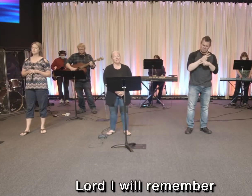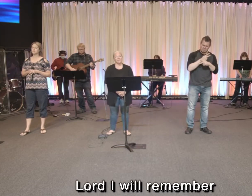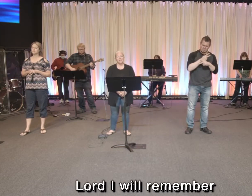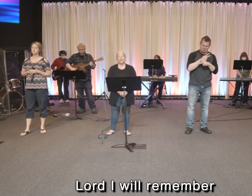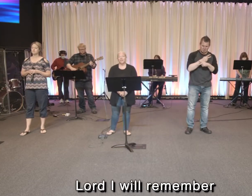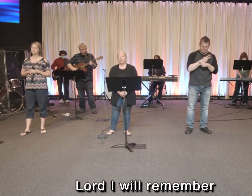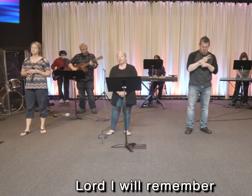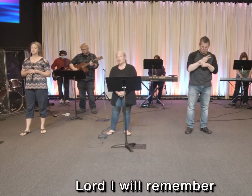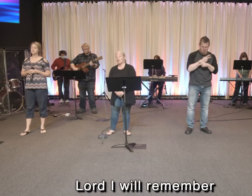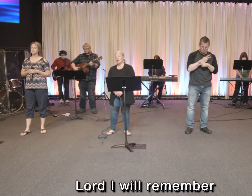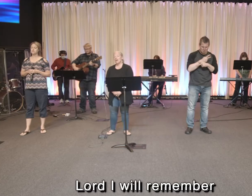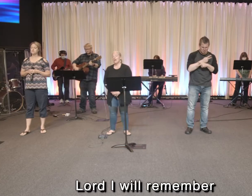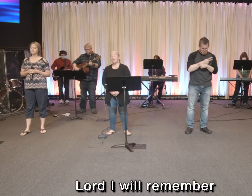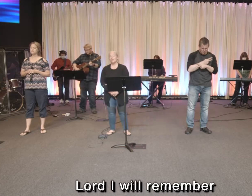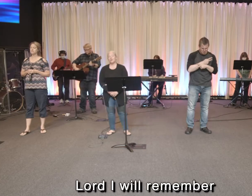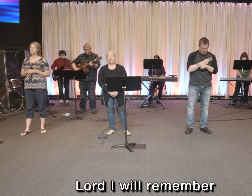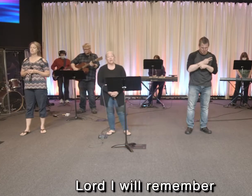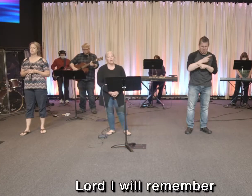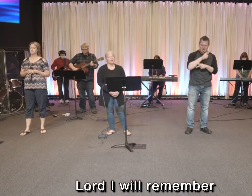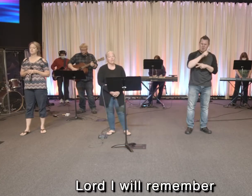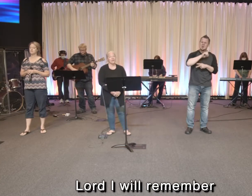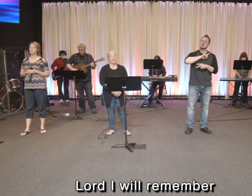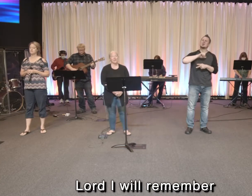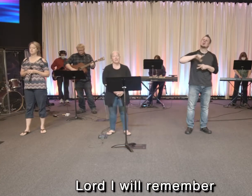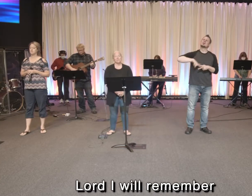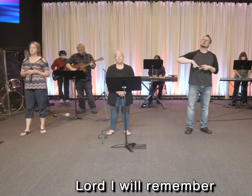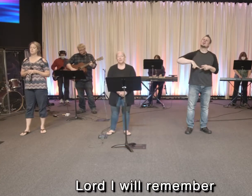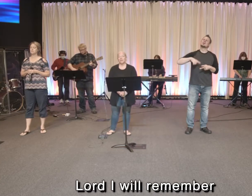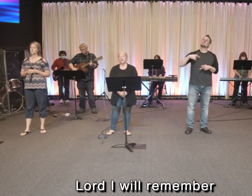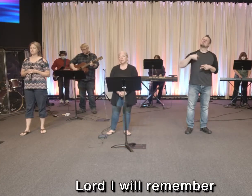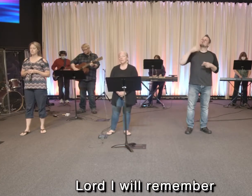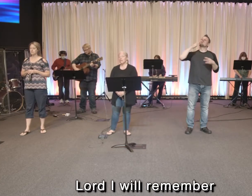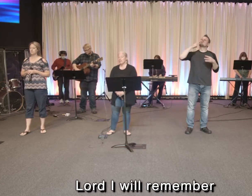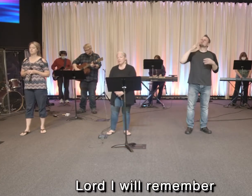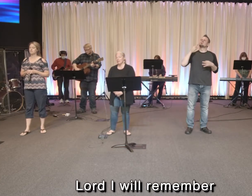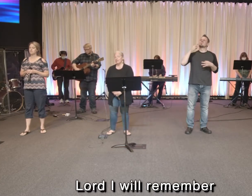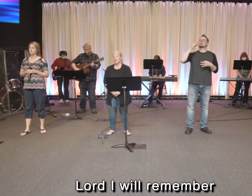suffering, Lord, I will remember